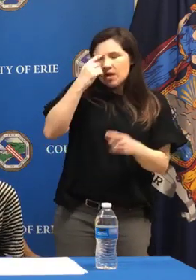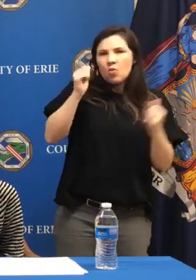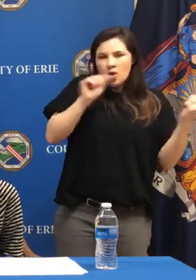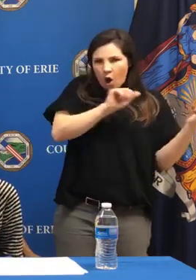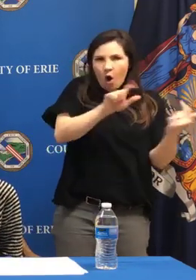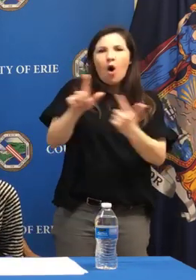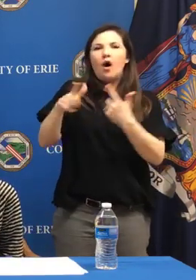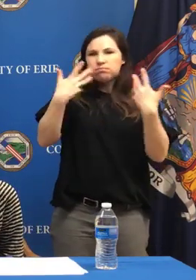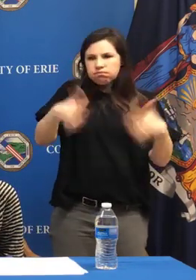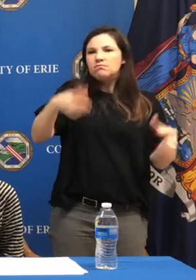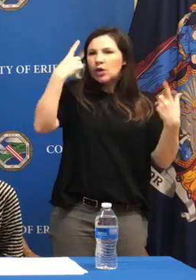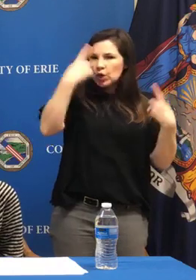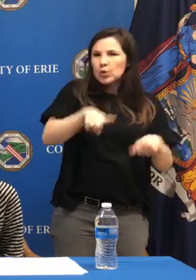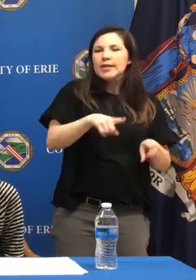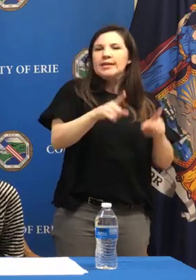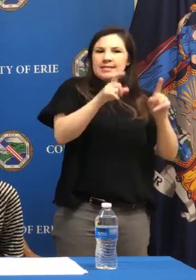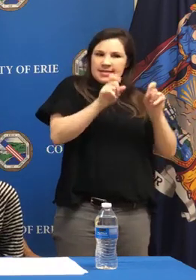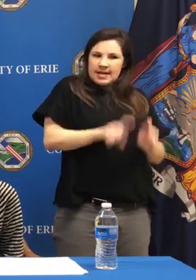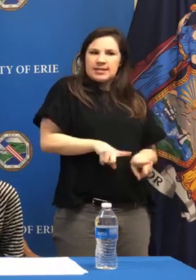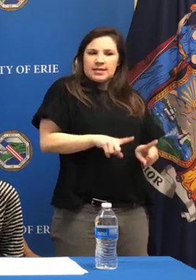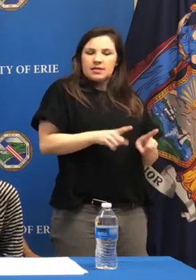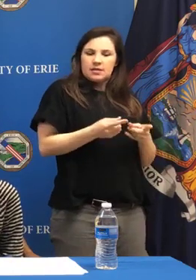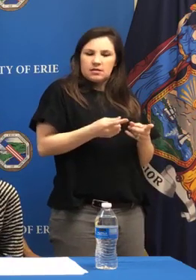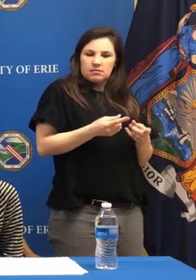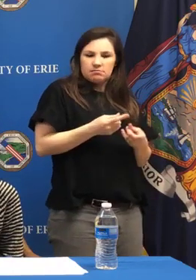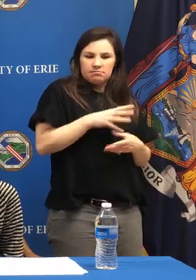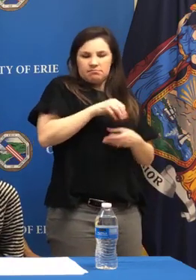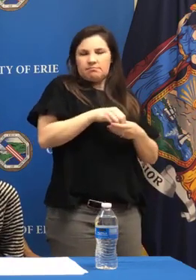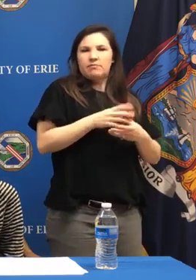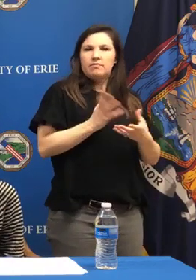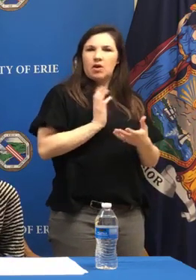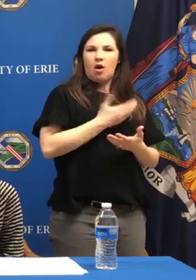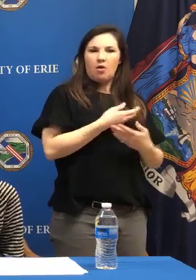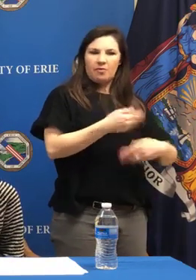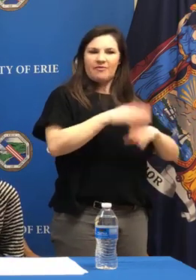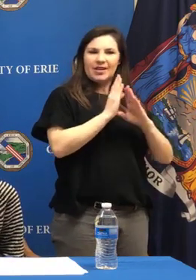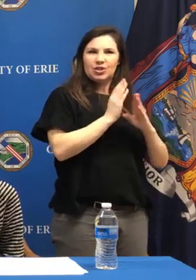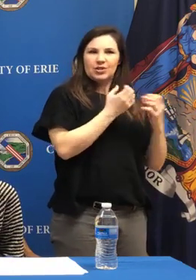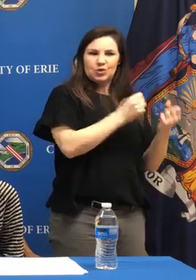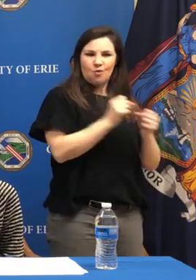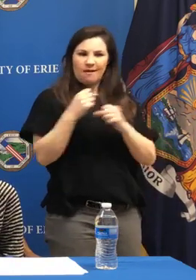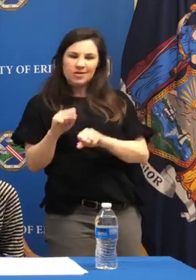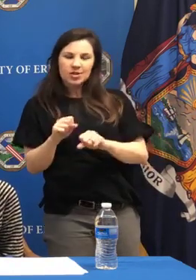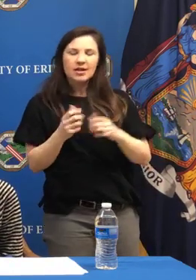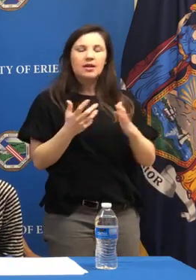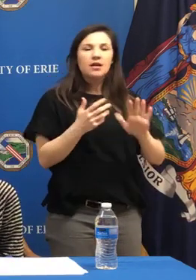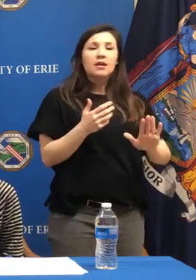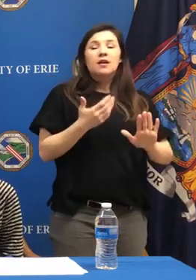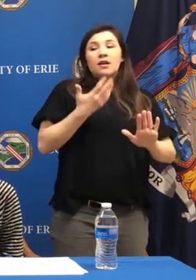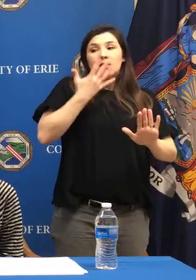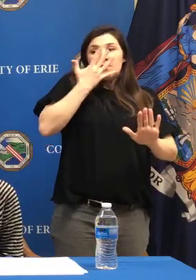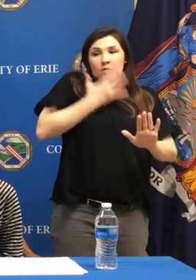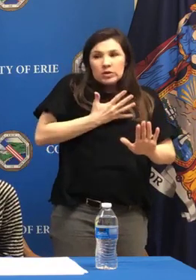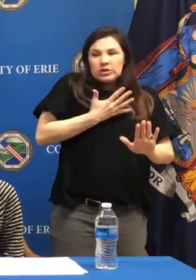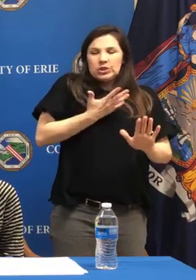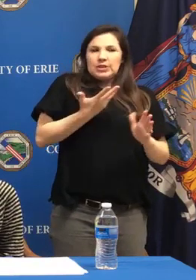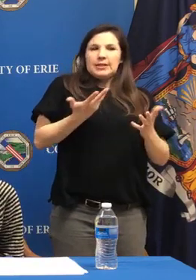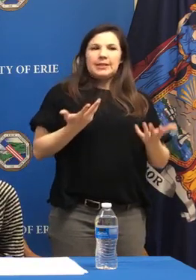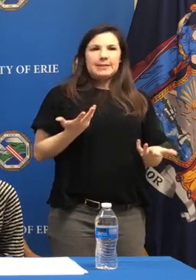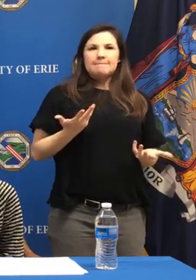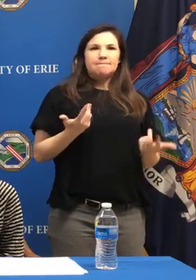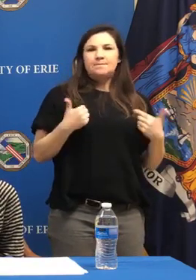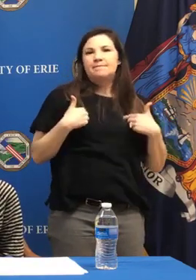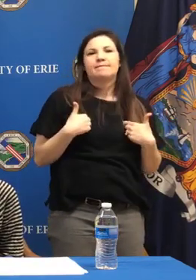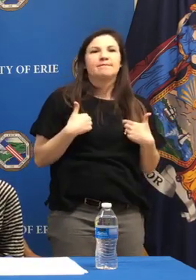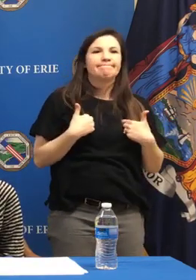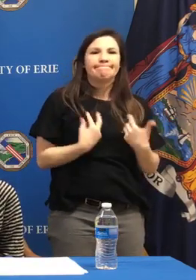that testing is a component of our prevention strategy. Unfortunately, for reasons that are out of our control, we can't